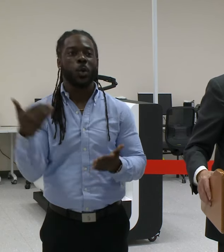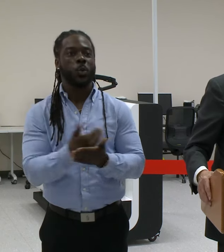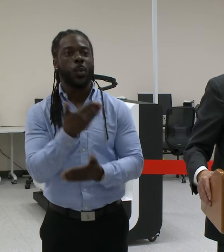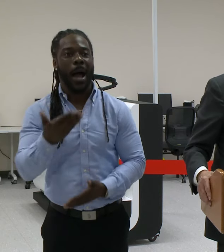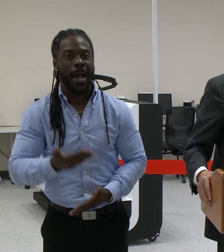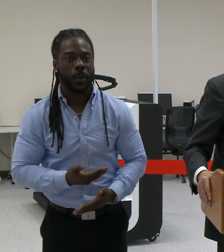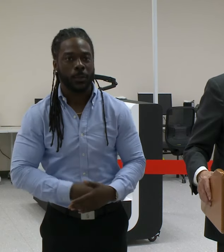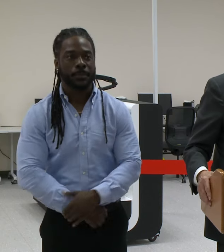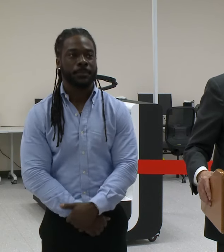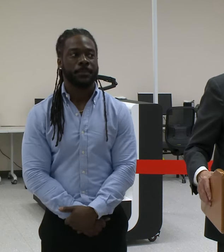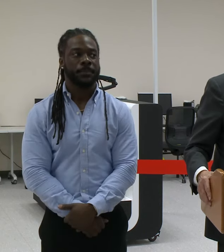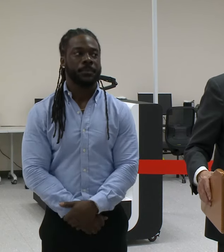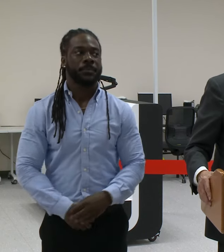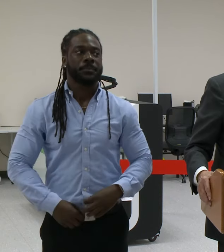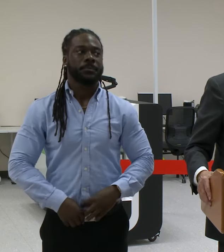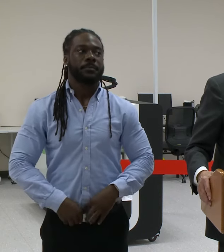hire.